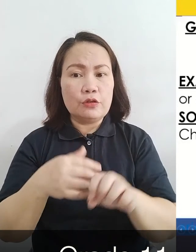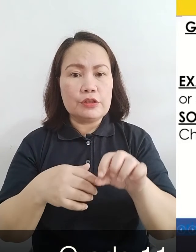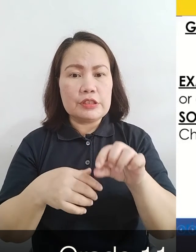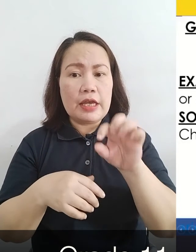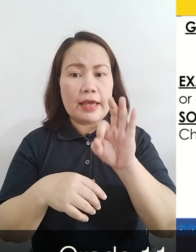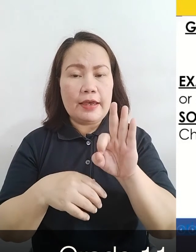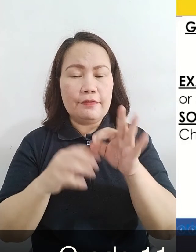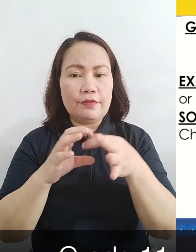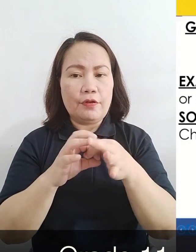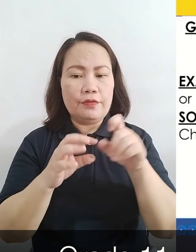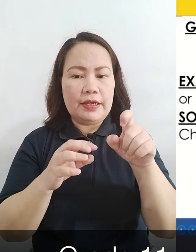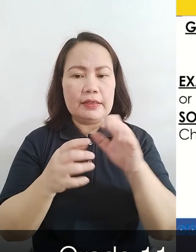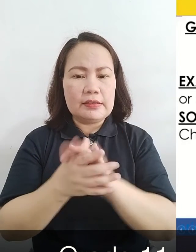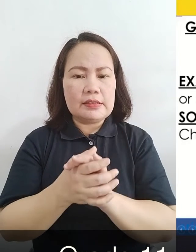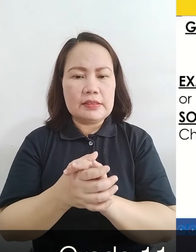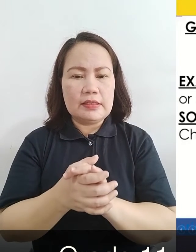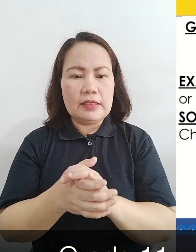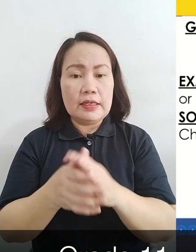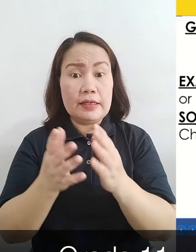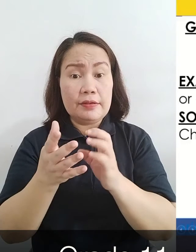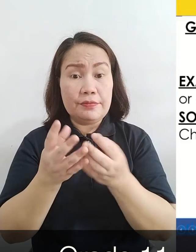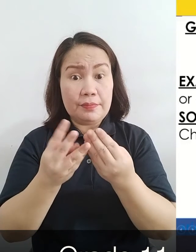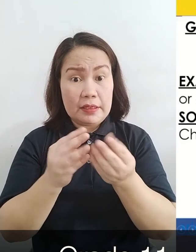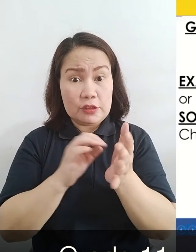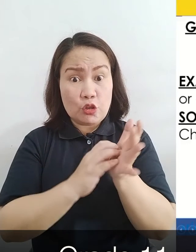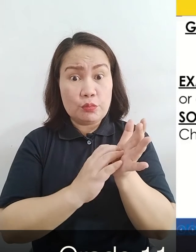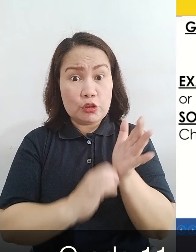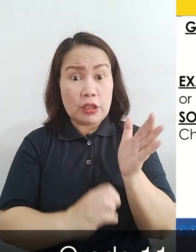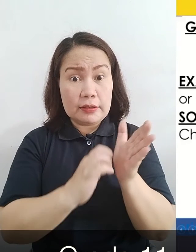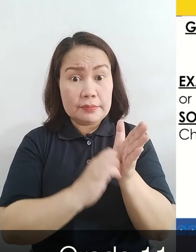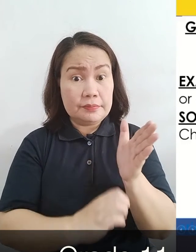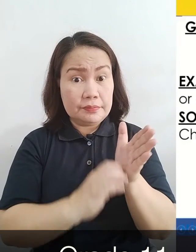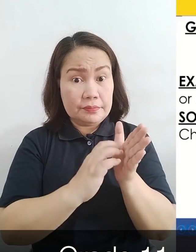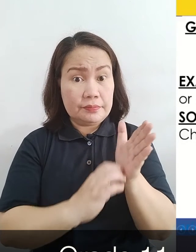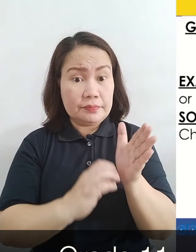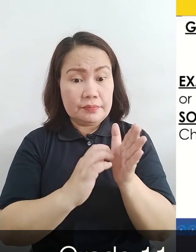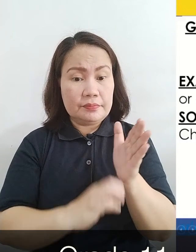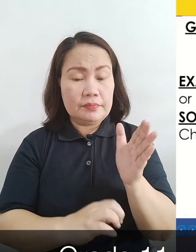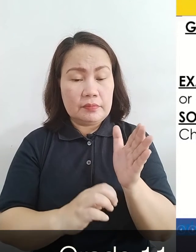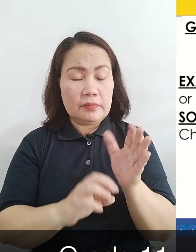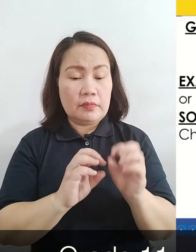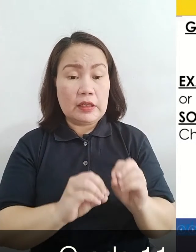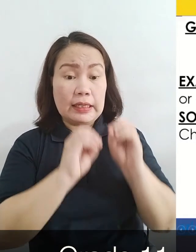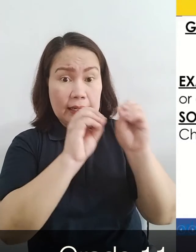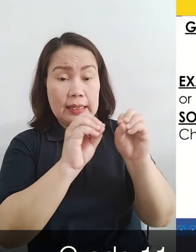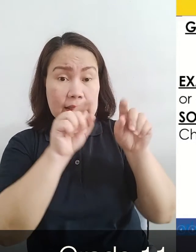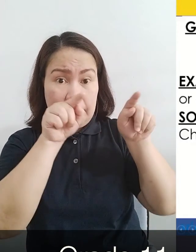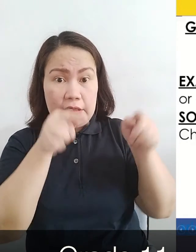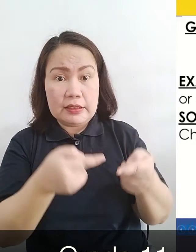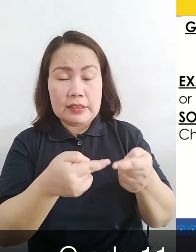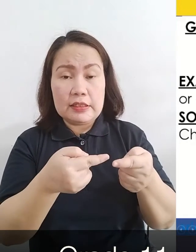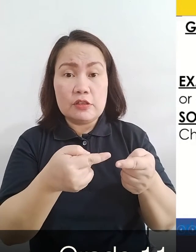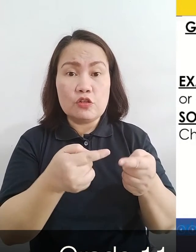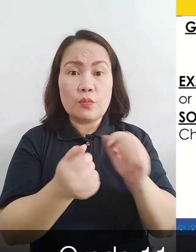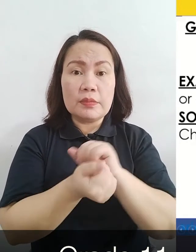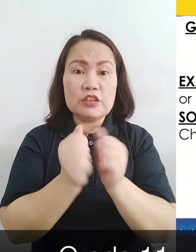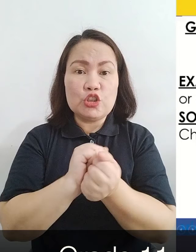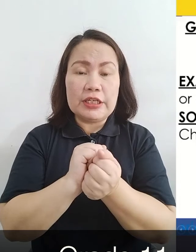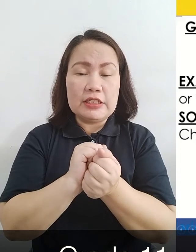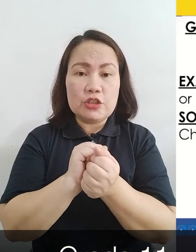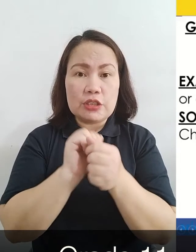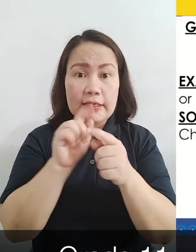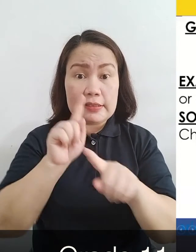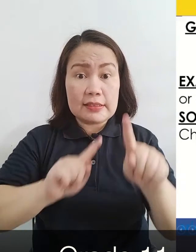So kapag nagsusubtract again tayo, nilalagyan natin ng parenthesis to para mag-change yung sign.